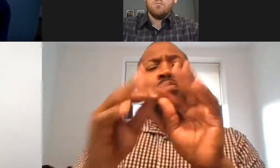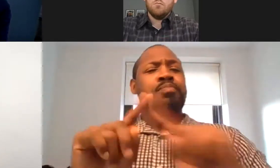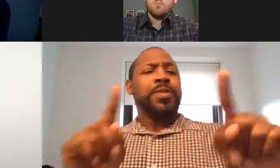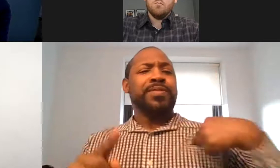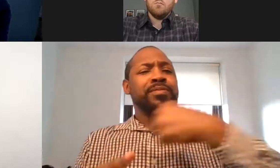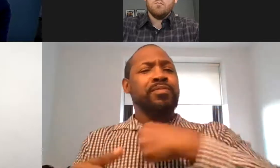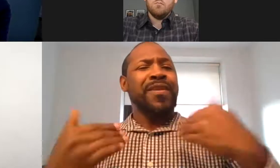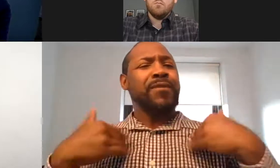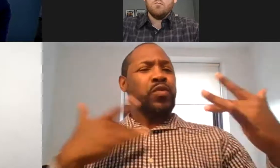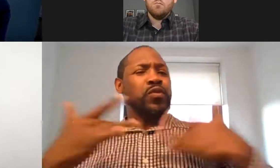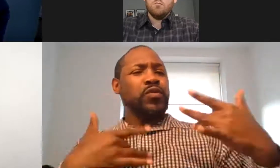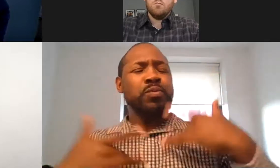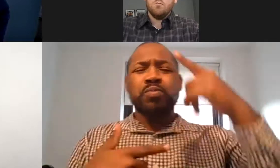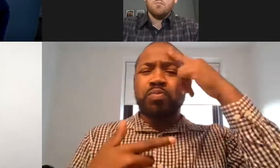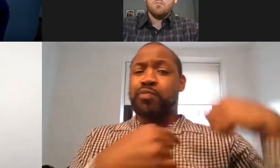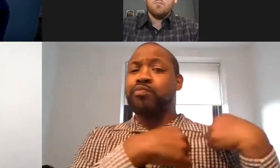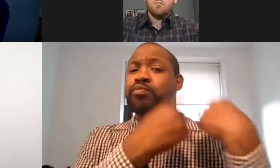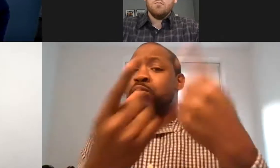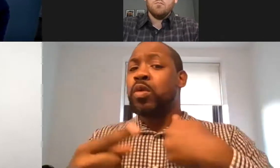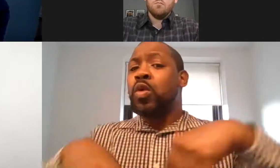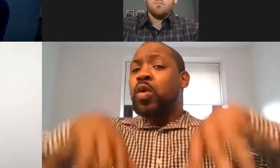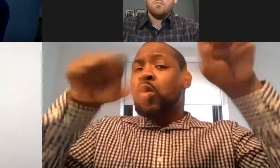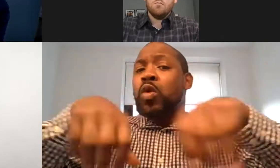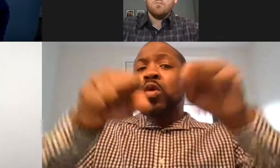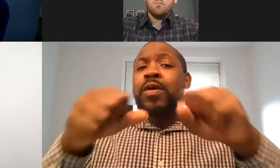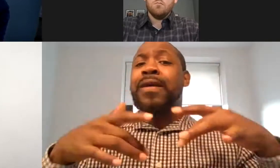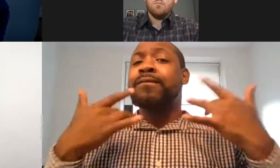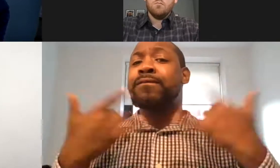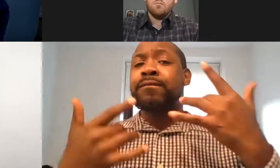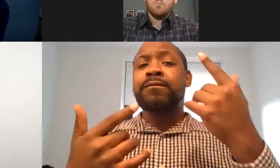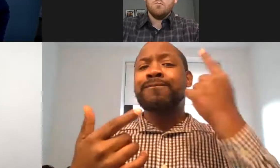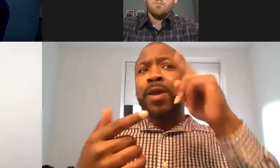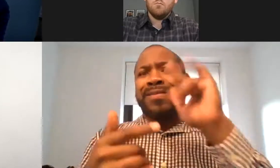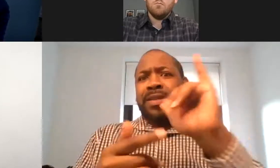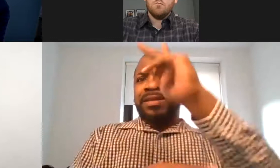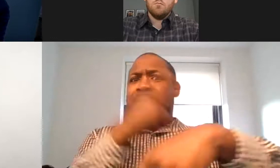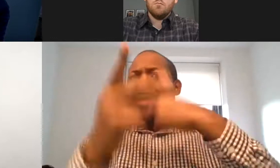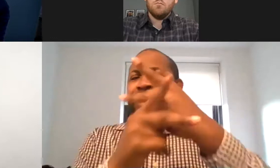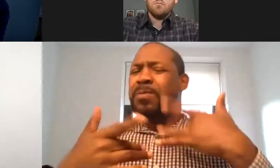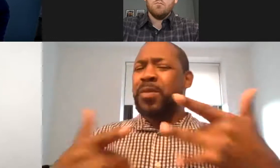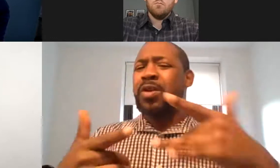those deaf individuals come, that their questions can be answered, through an interpreter. So what we'd like to do is host an